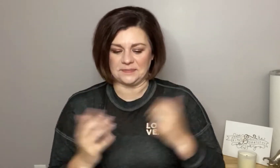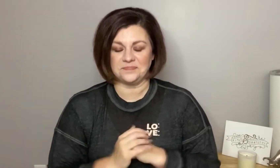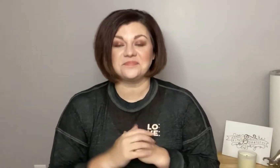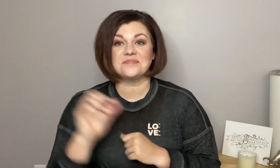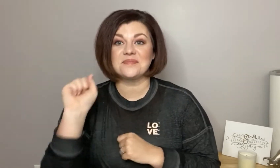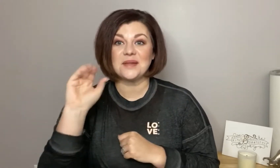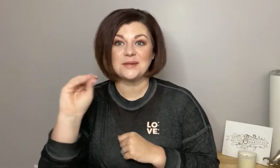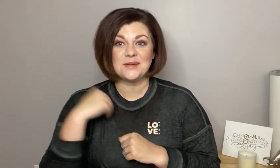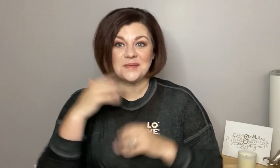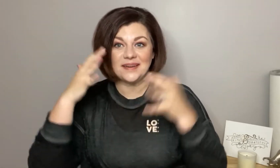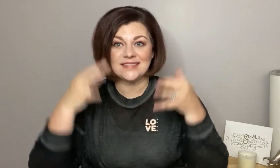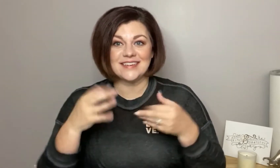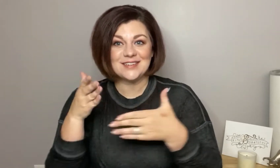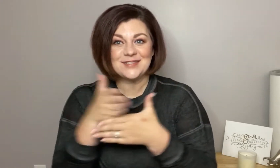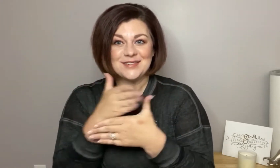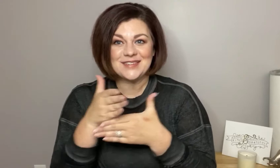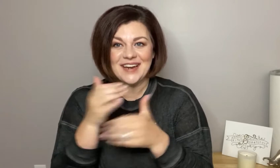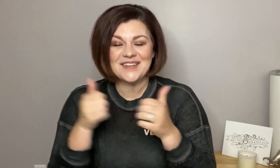buy if I had that amount of money.